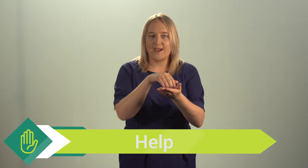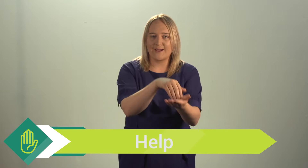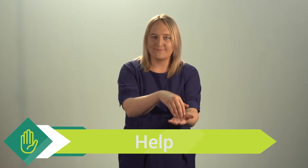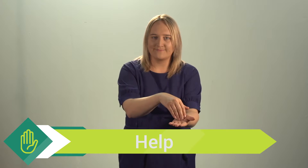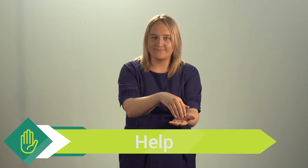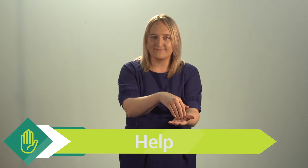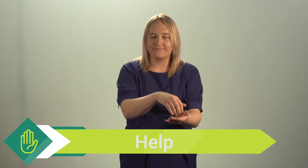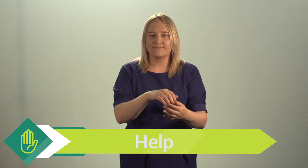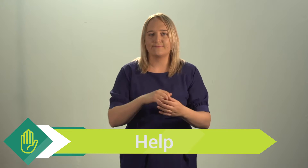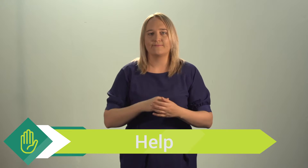help,